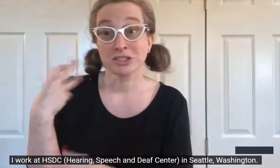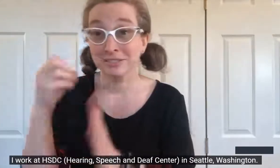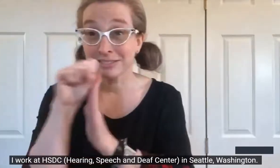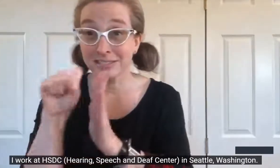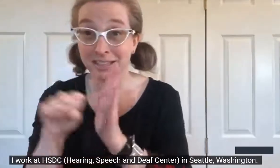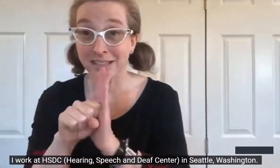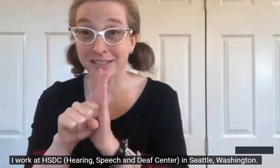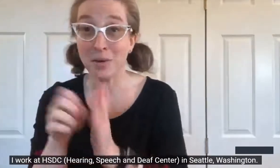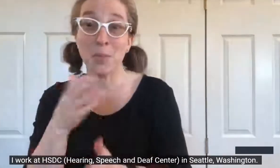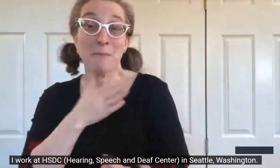Washington.